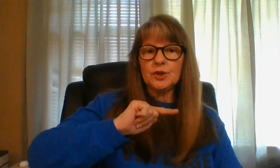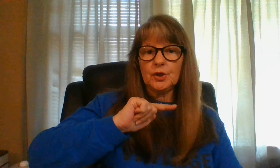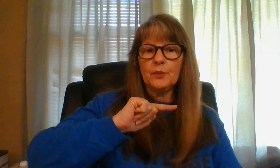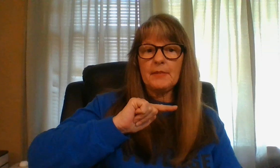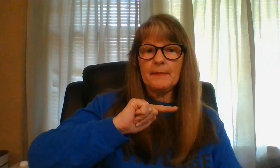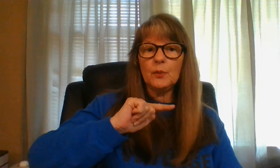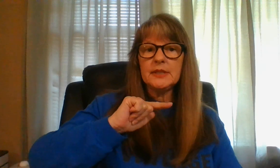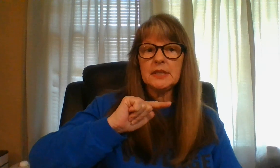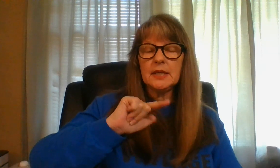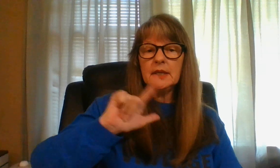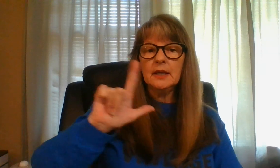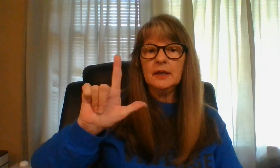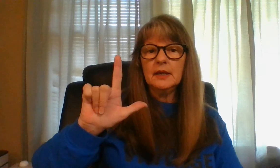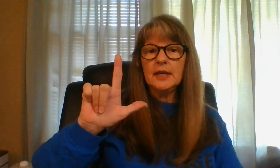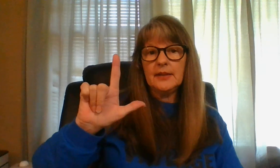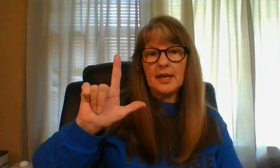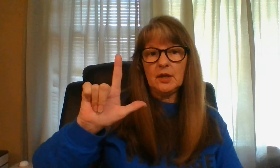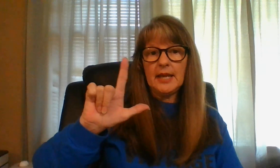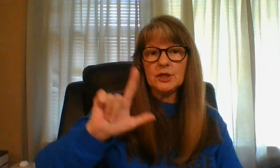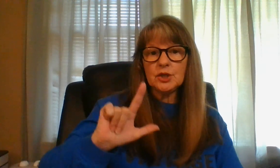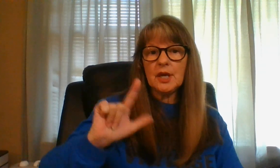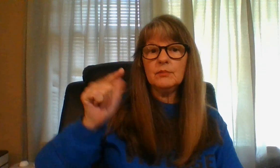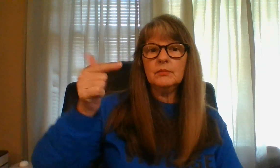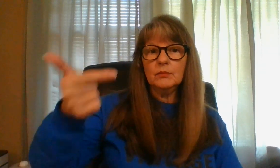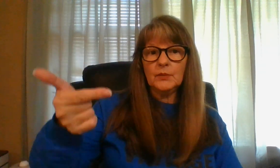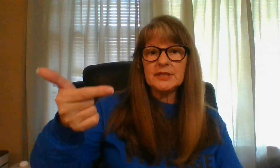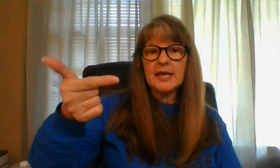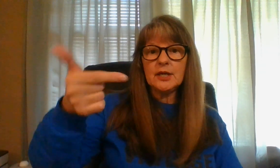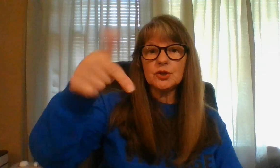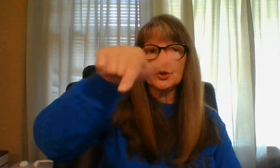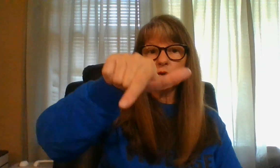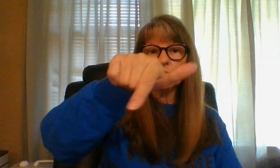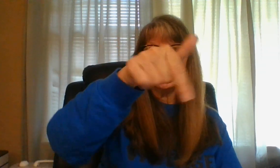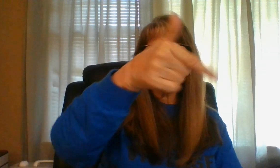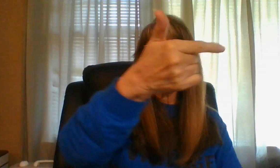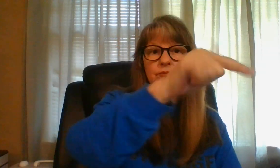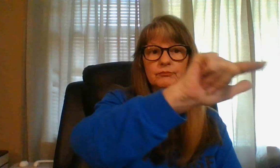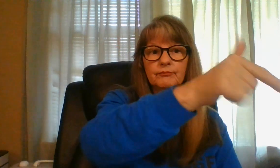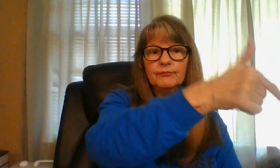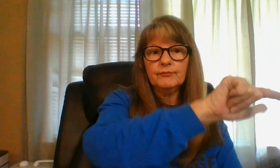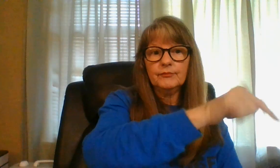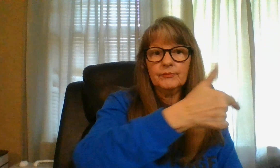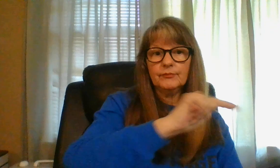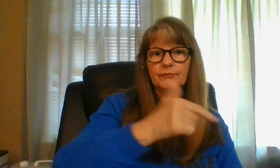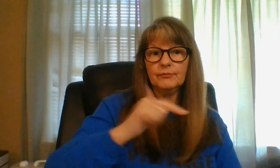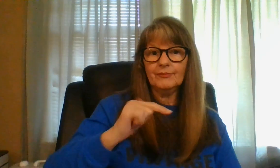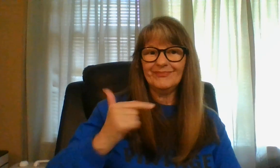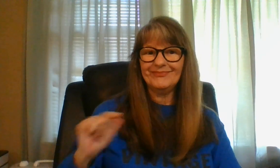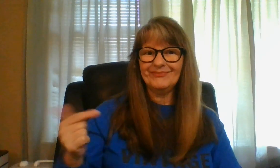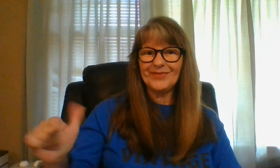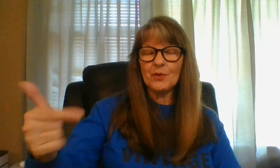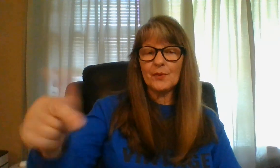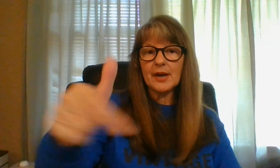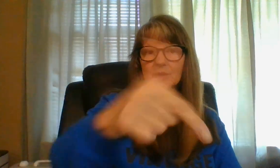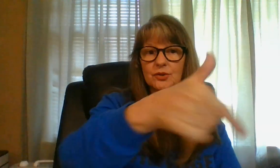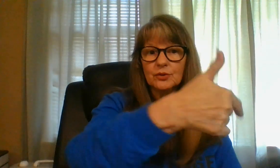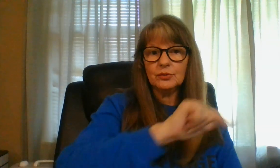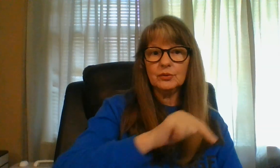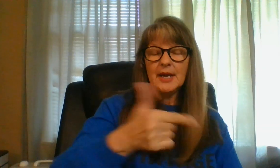turn. Remember we did the L hand shape? We take turns. We go around in a circle.